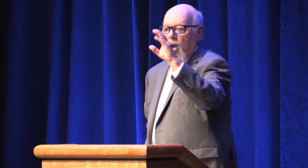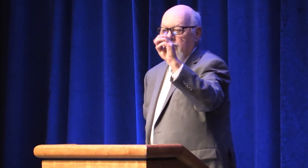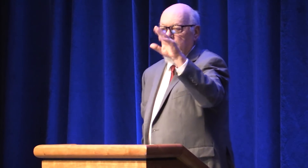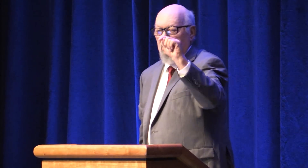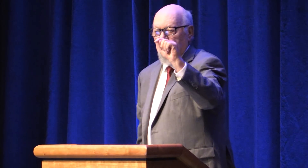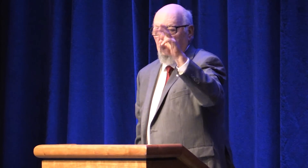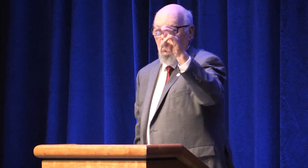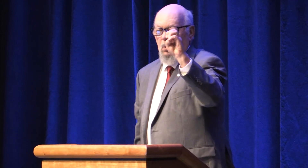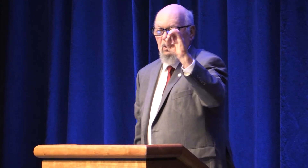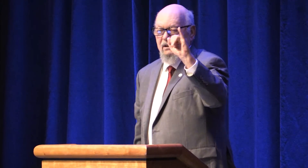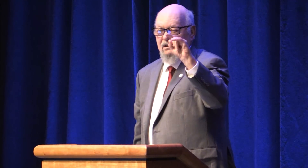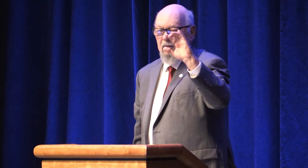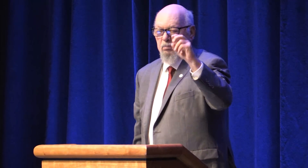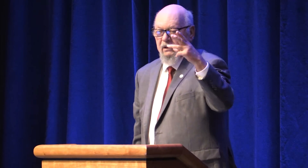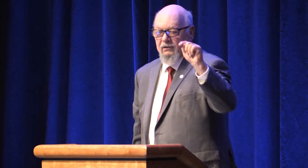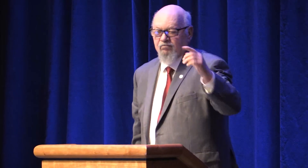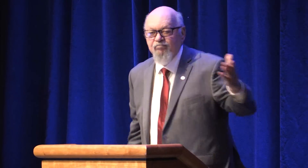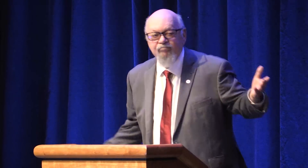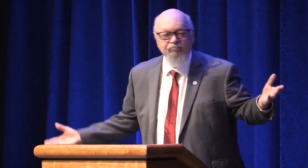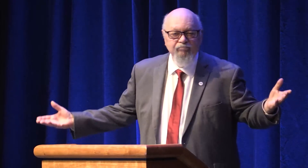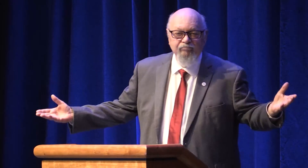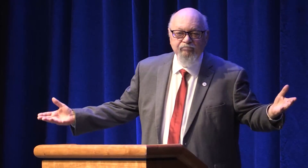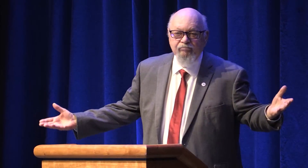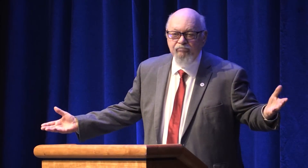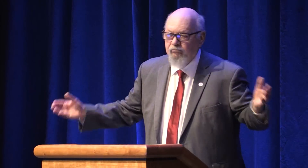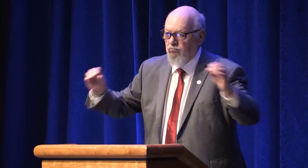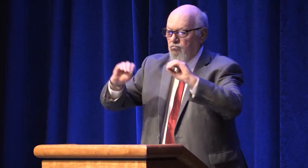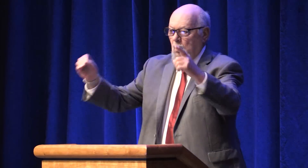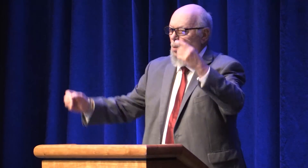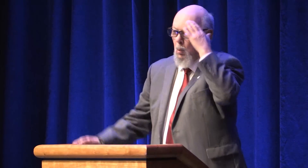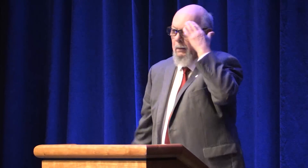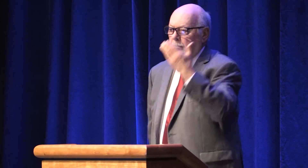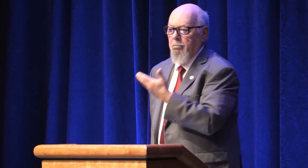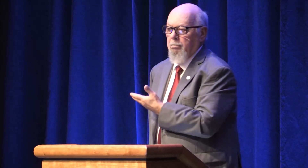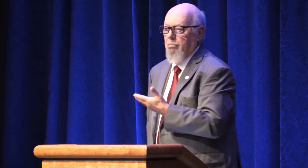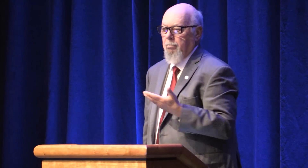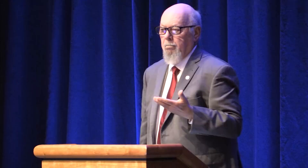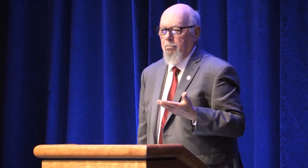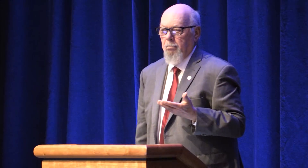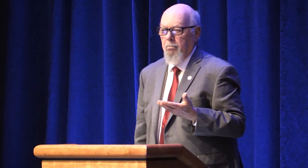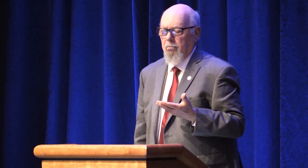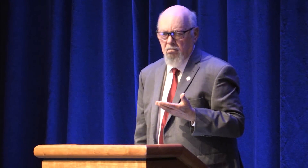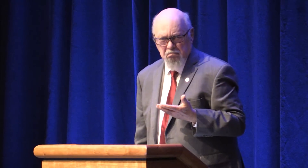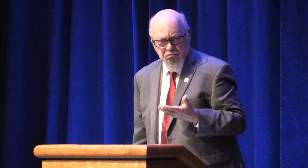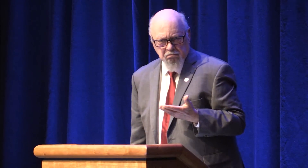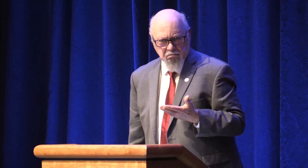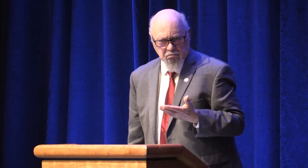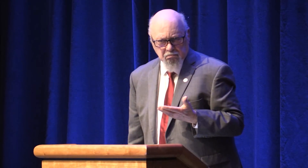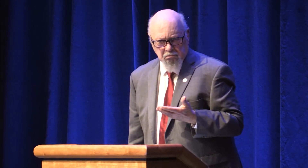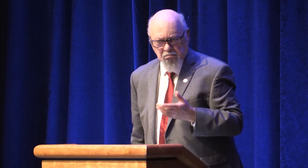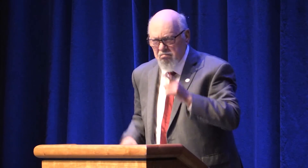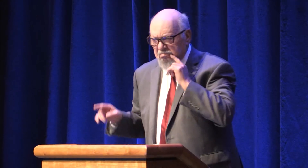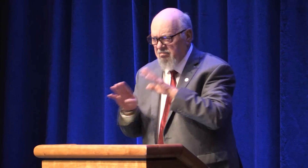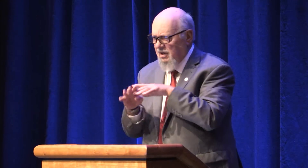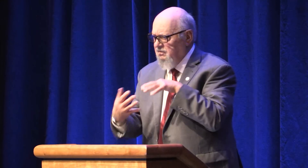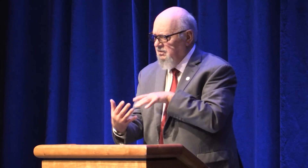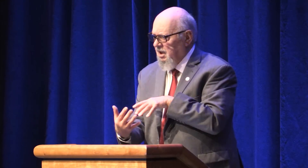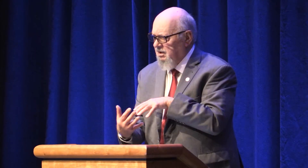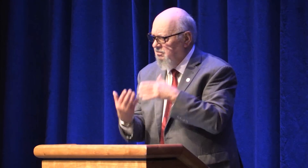the questions up on the board and said, who knows Robert Whitebrecht? And none of the students in the class knew who Robert Whitebrecht was.